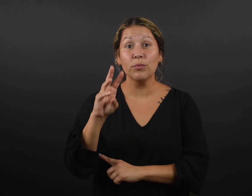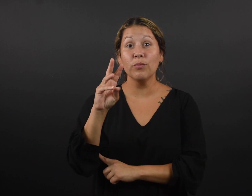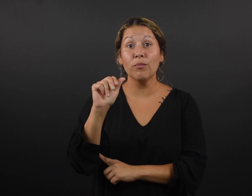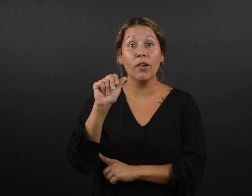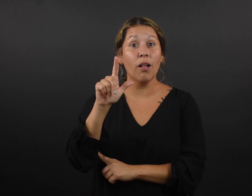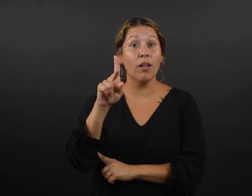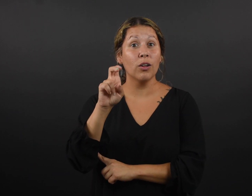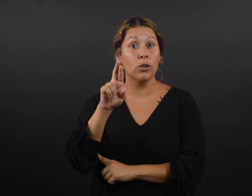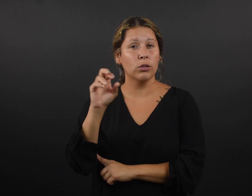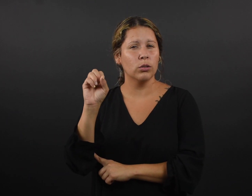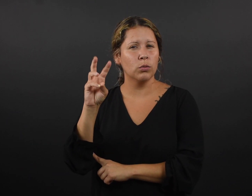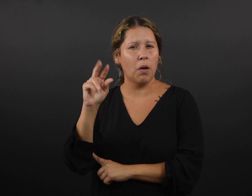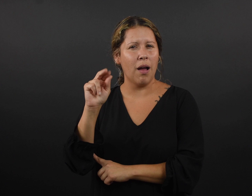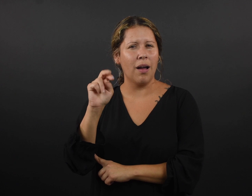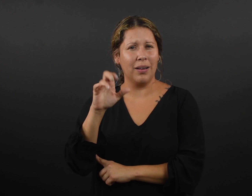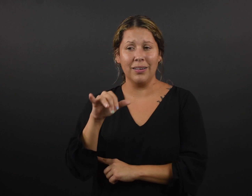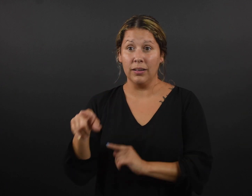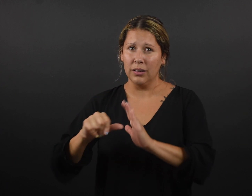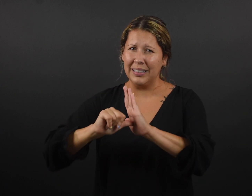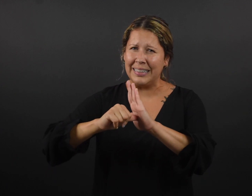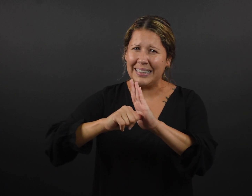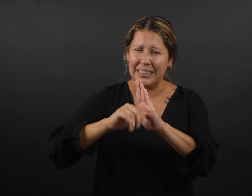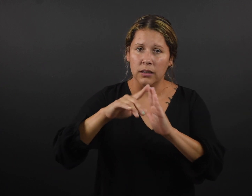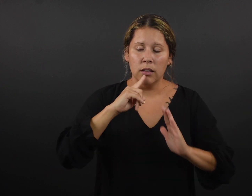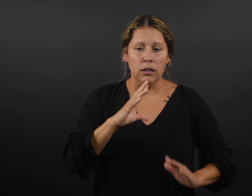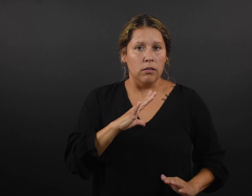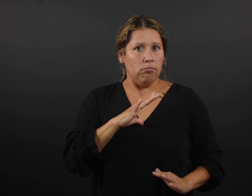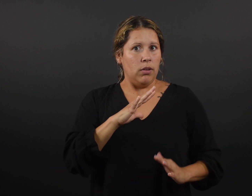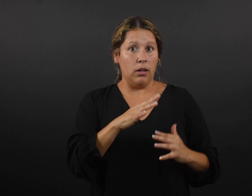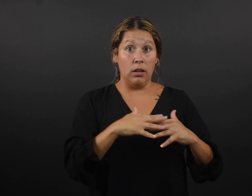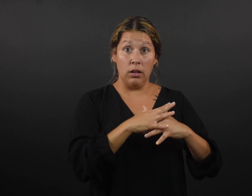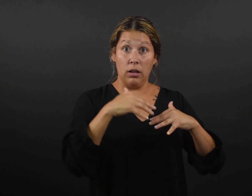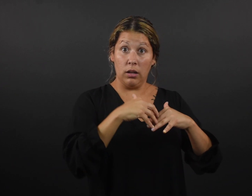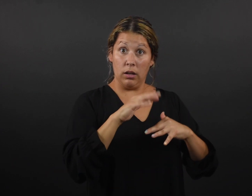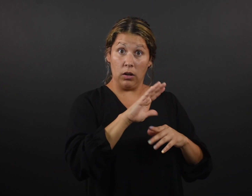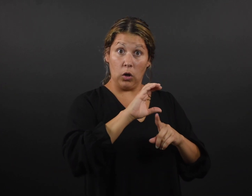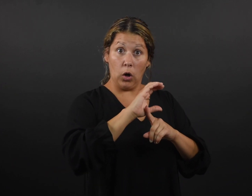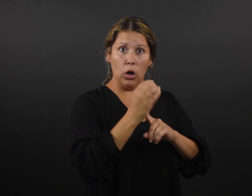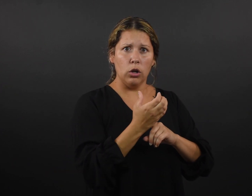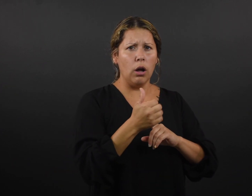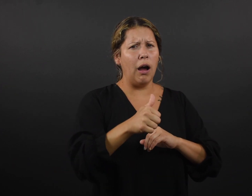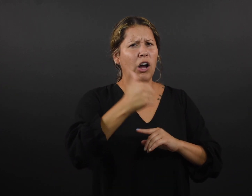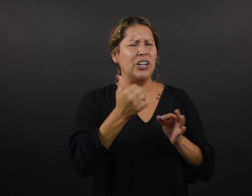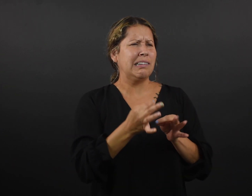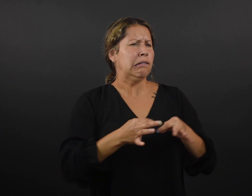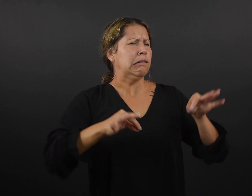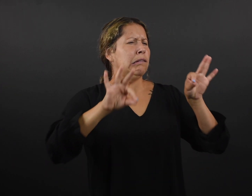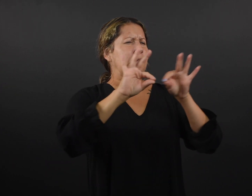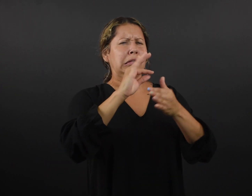Reclaiming their culture. Walker Swaney also emphasized another part of Indigenous